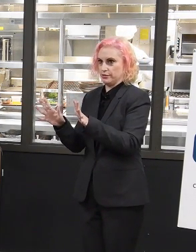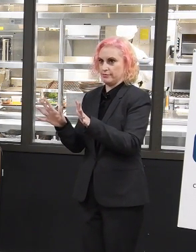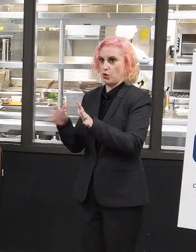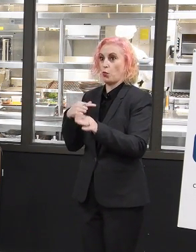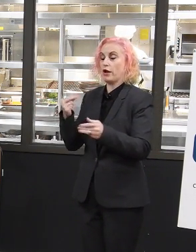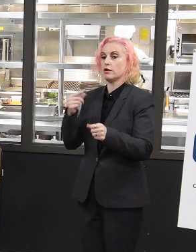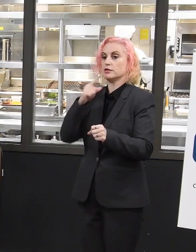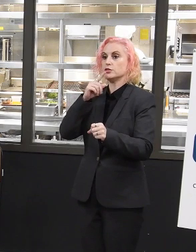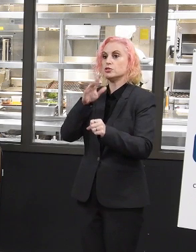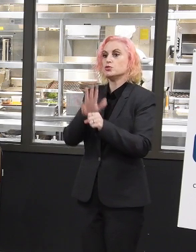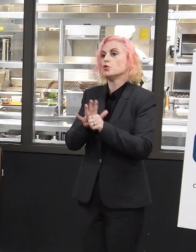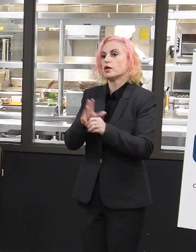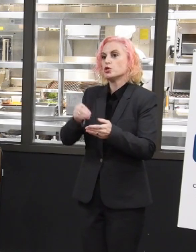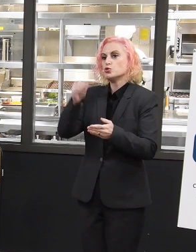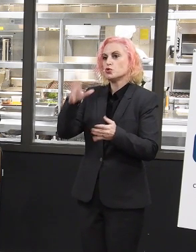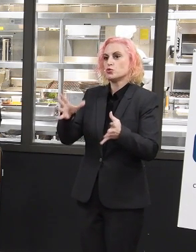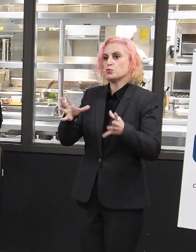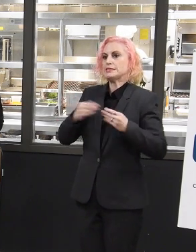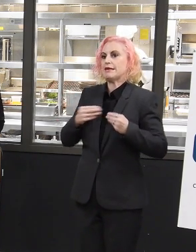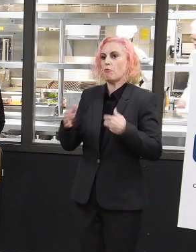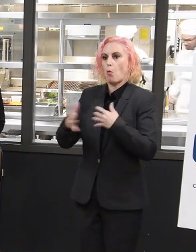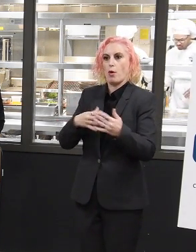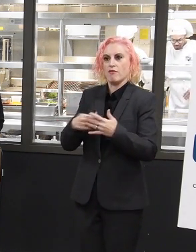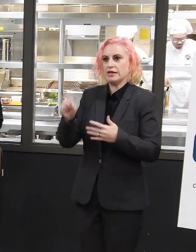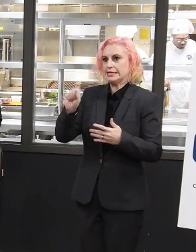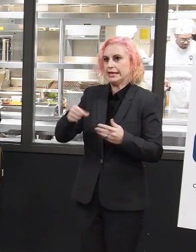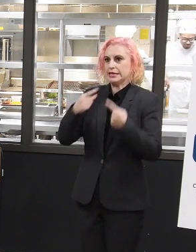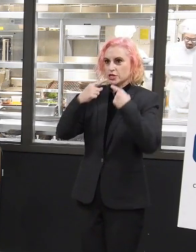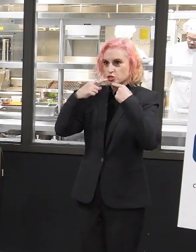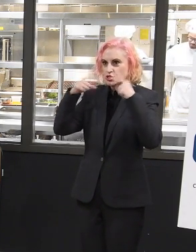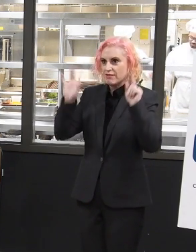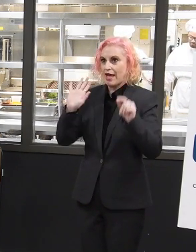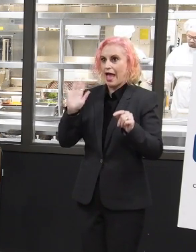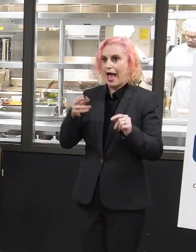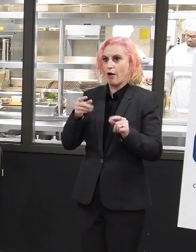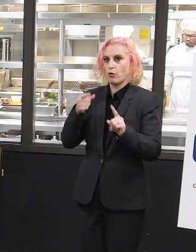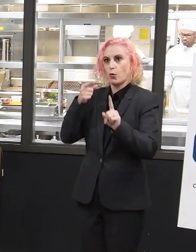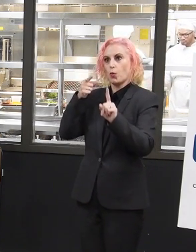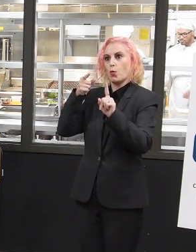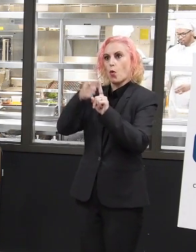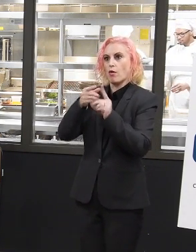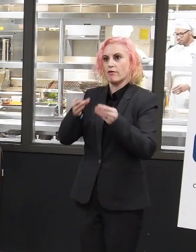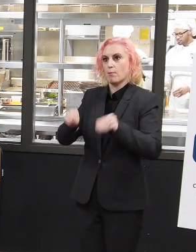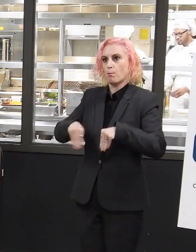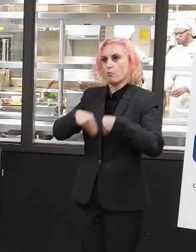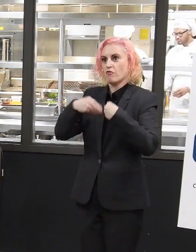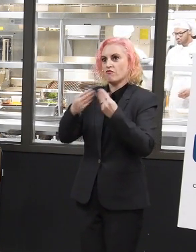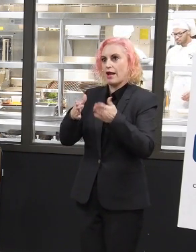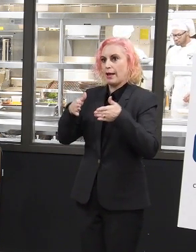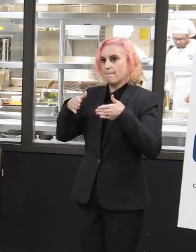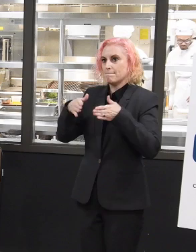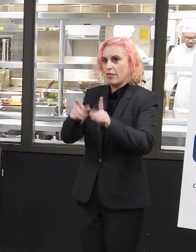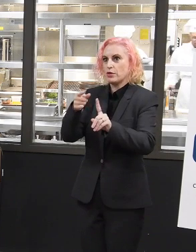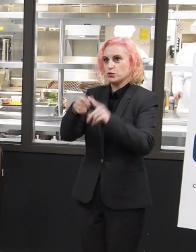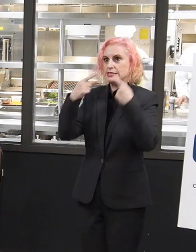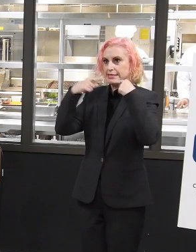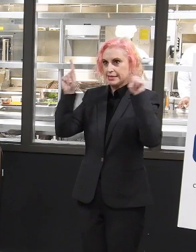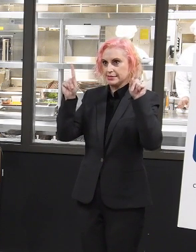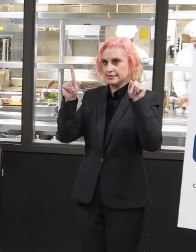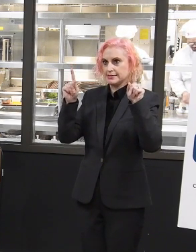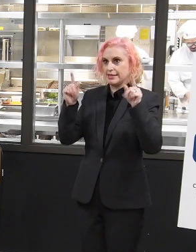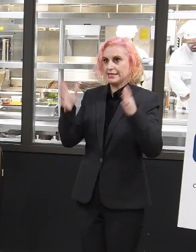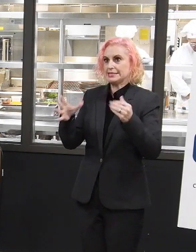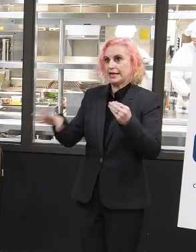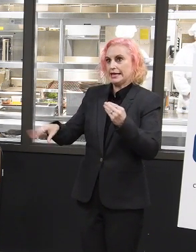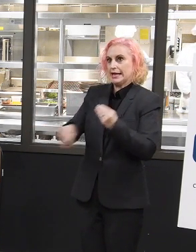that students receive what they need to achieve our mission of providing pathways to success. This